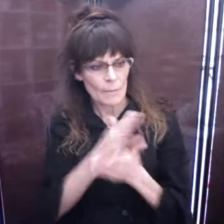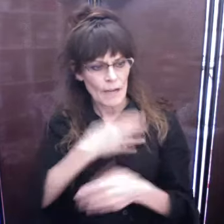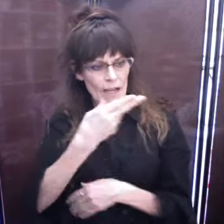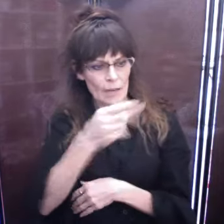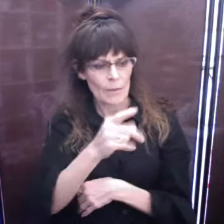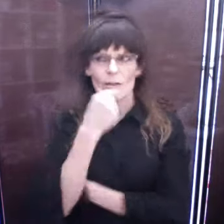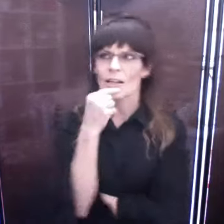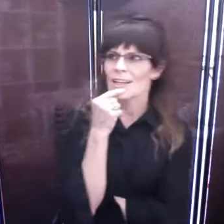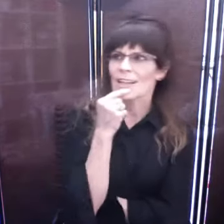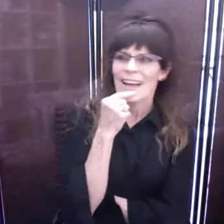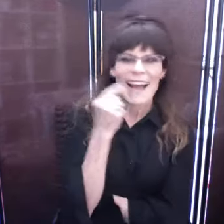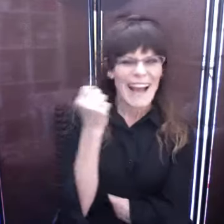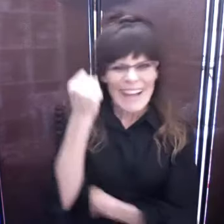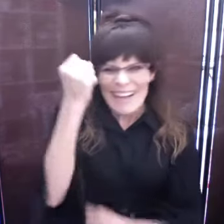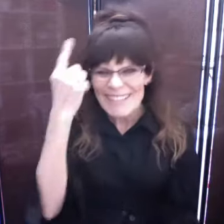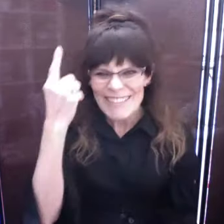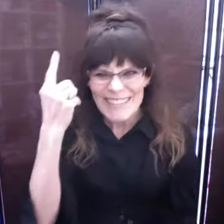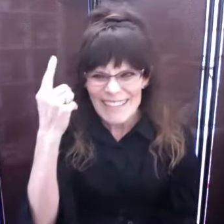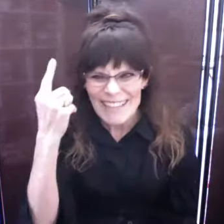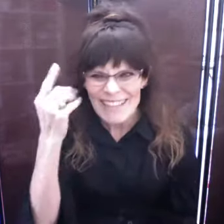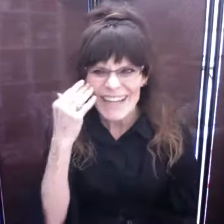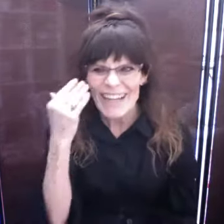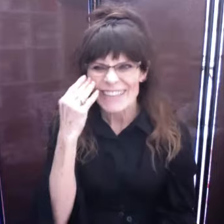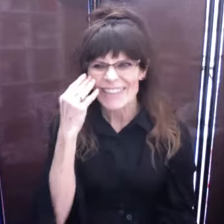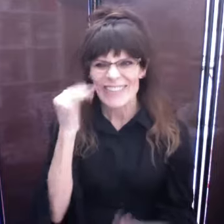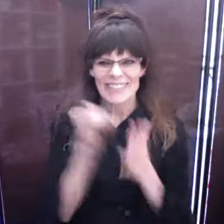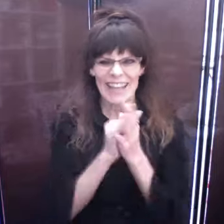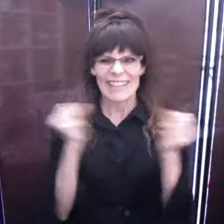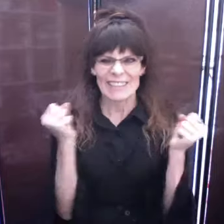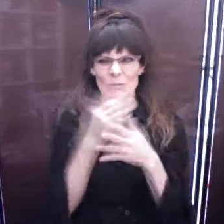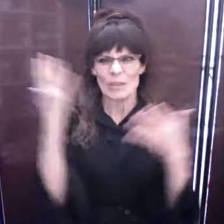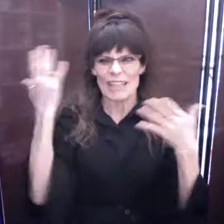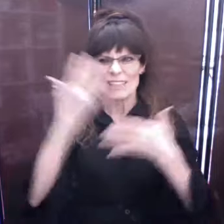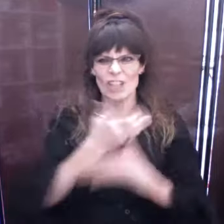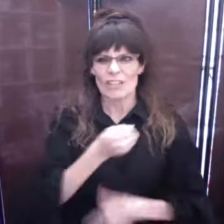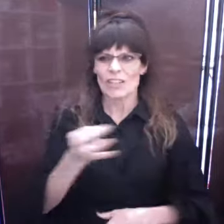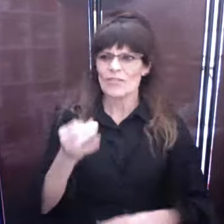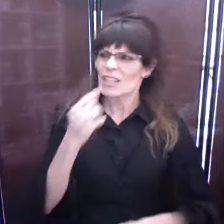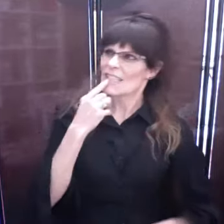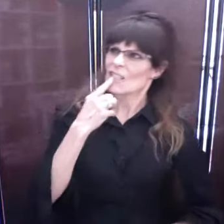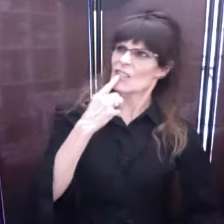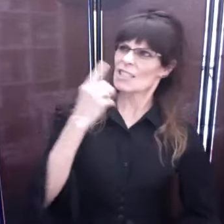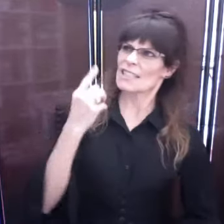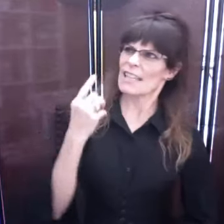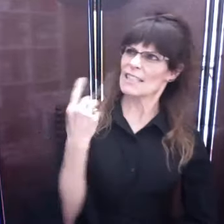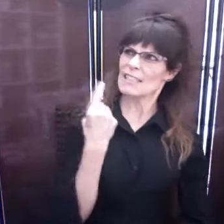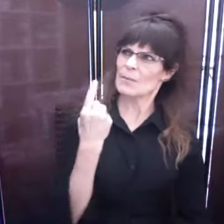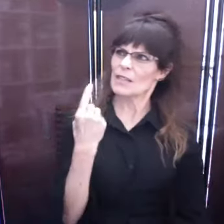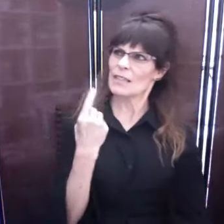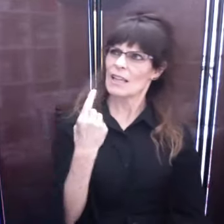a little spooky around all that, like dark stuff or whatever. And I started to say something. And the other guy I was sitting